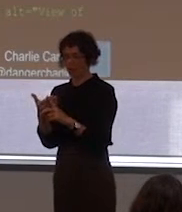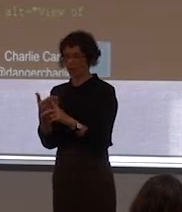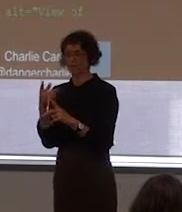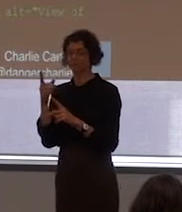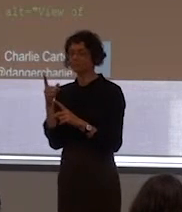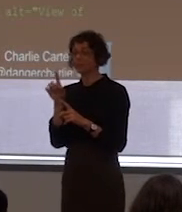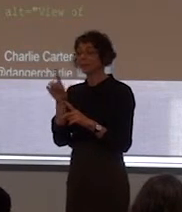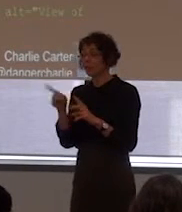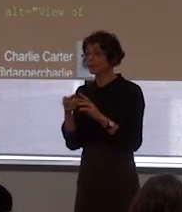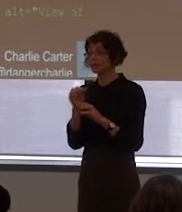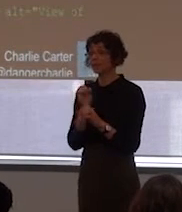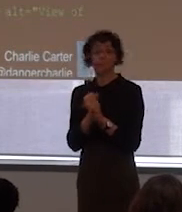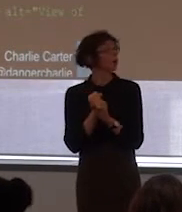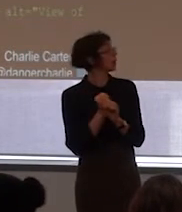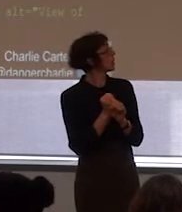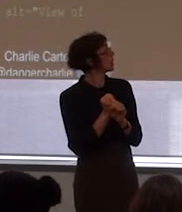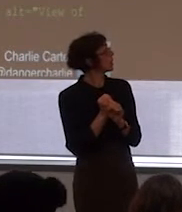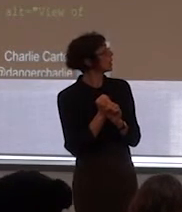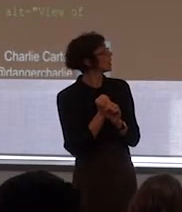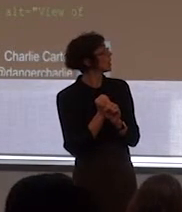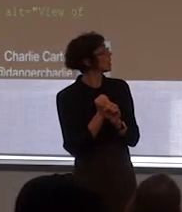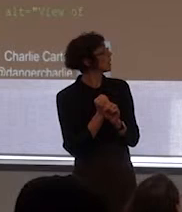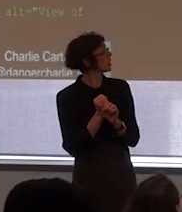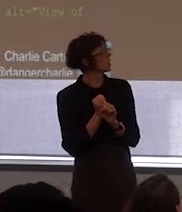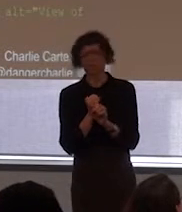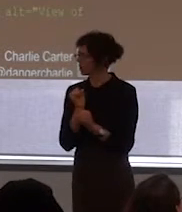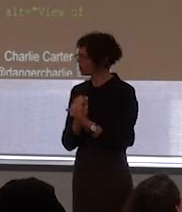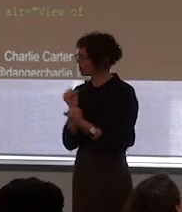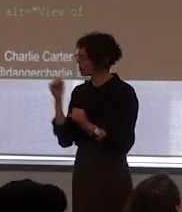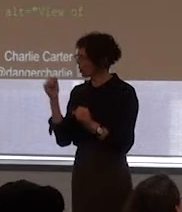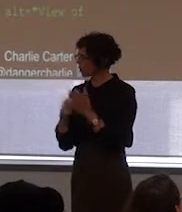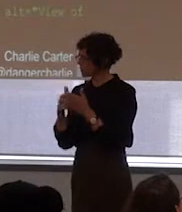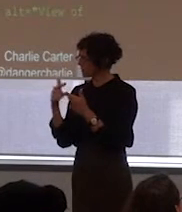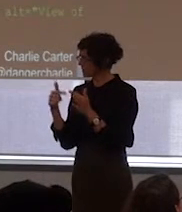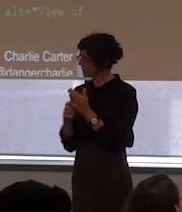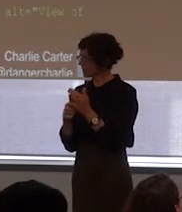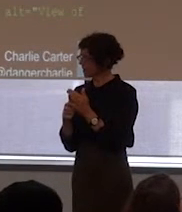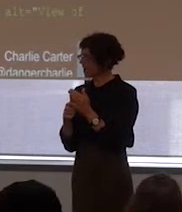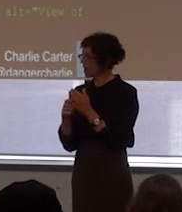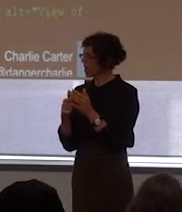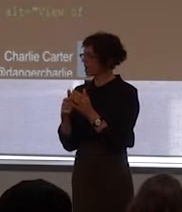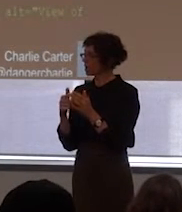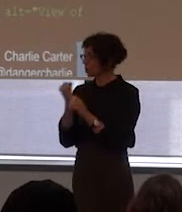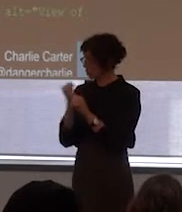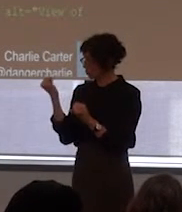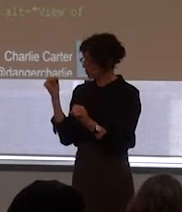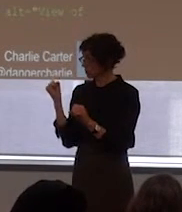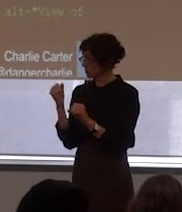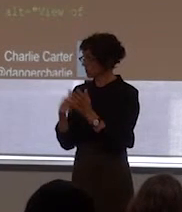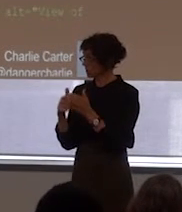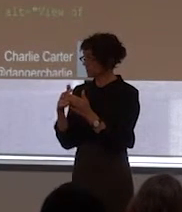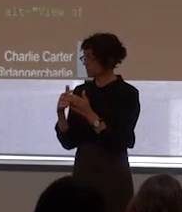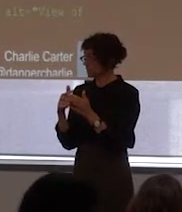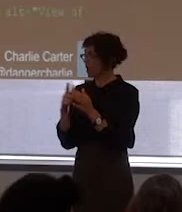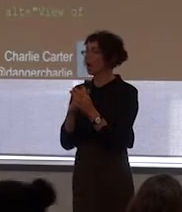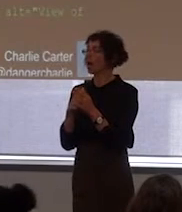have an alt text view of Manhattan and the Chrysler building, that explains to people what could be in the image. People who rely on screen readers